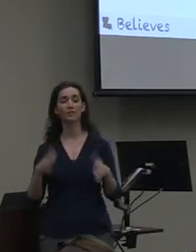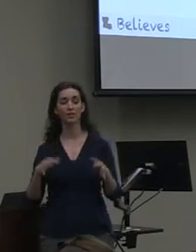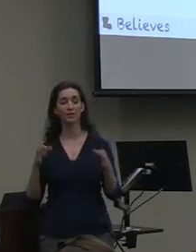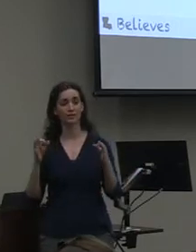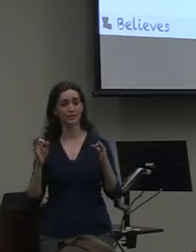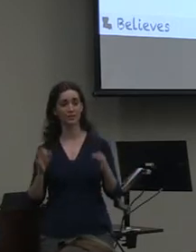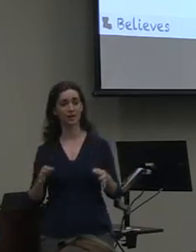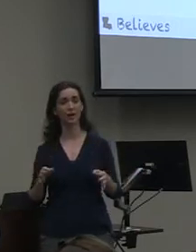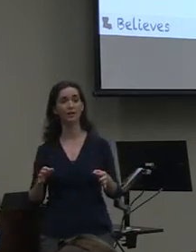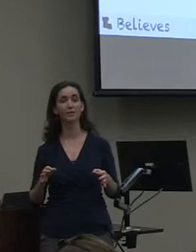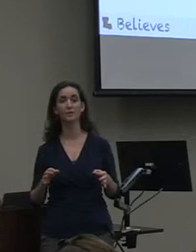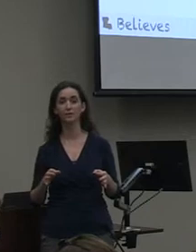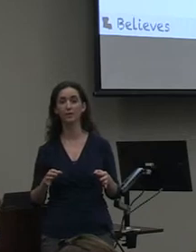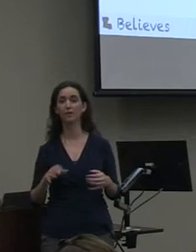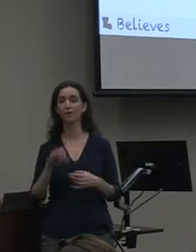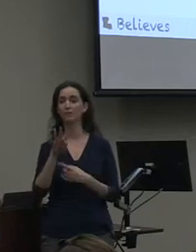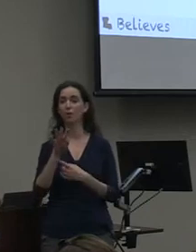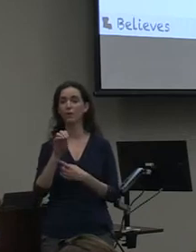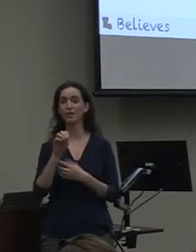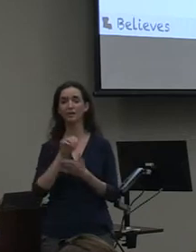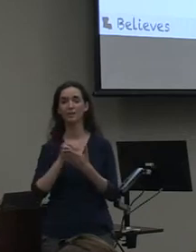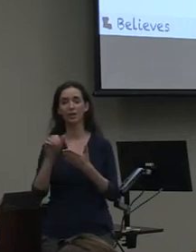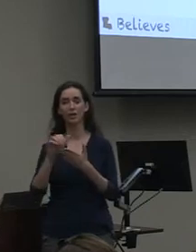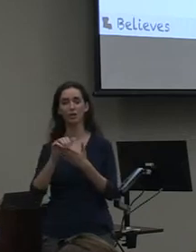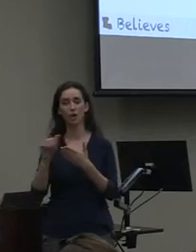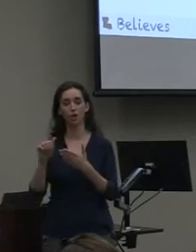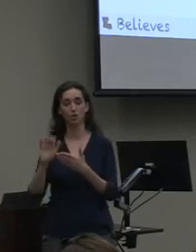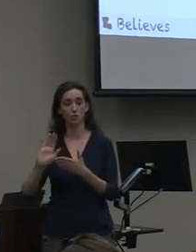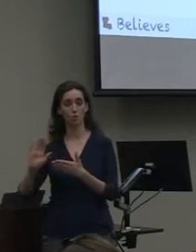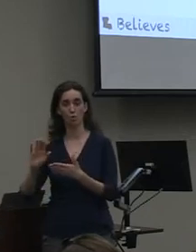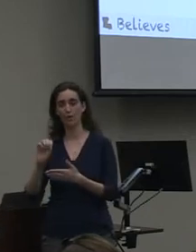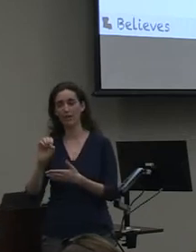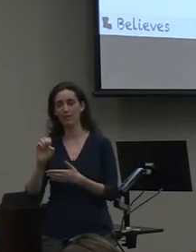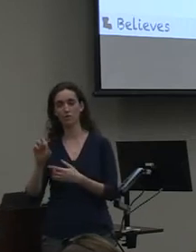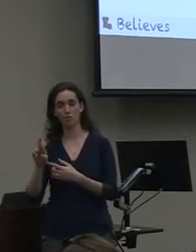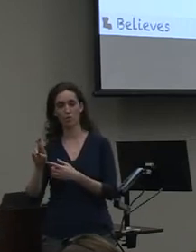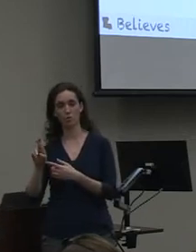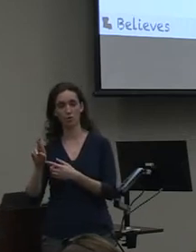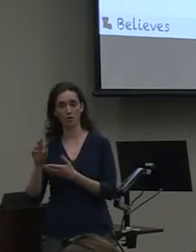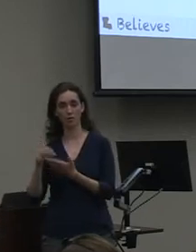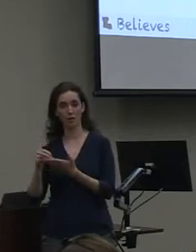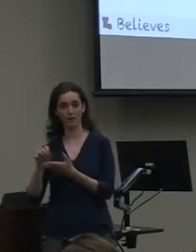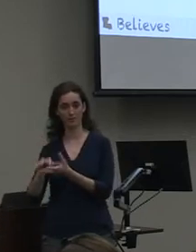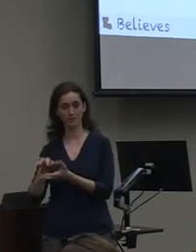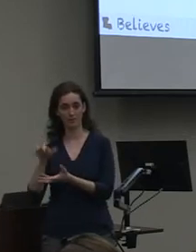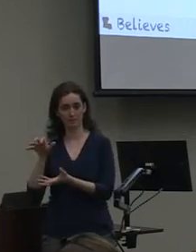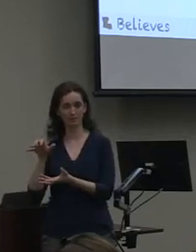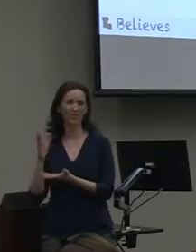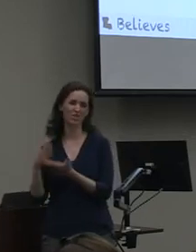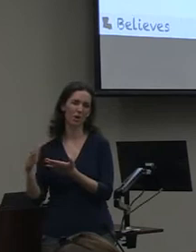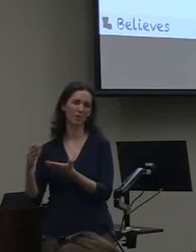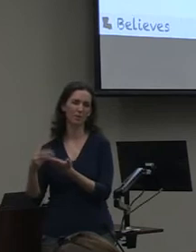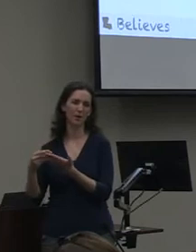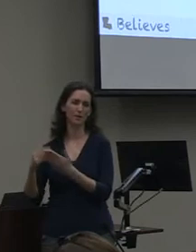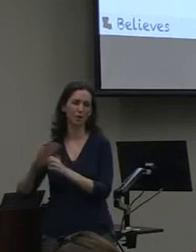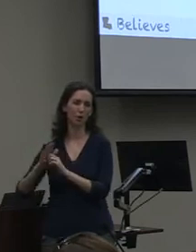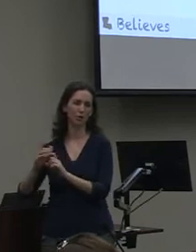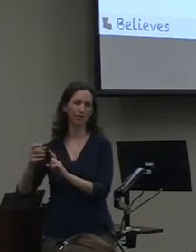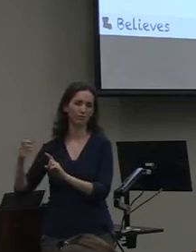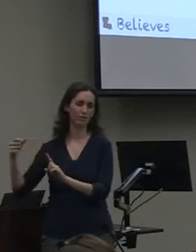to use $40 million of their ESSER set-aside funds, so some of their COVID stimulus